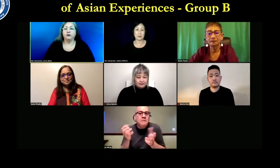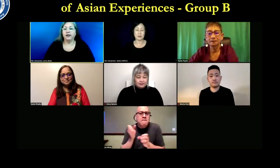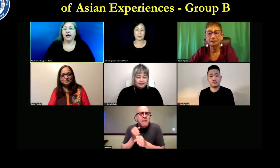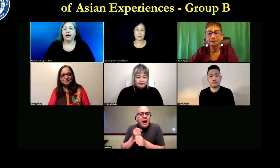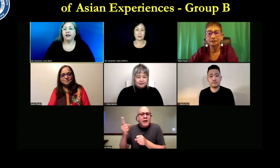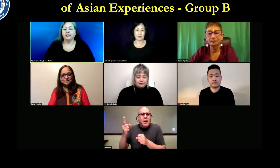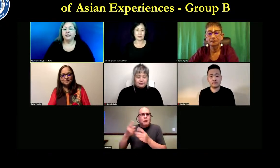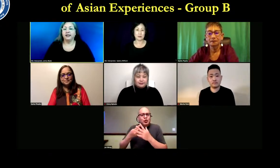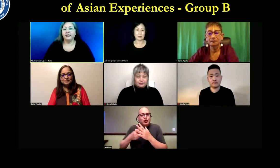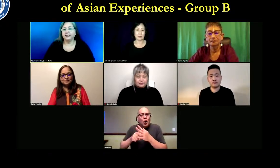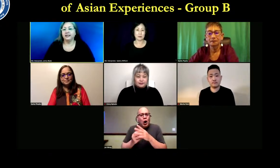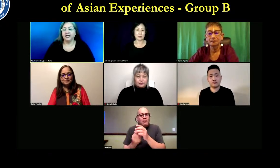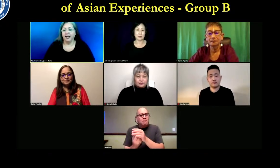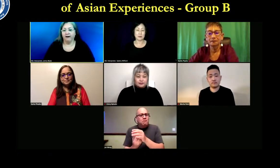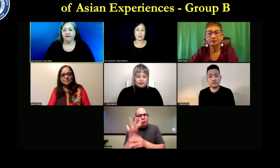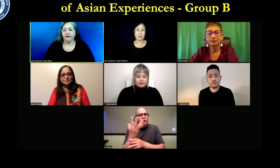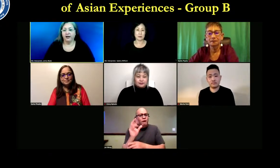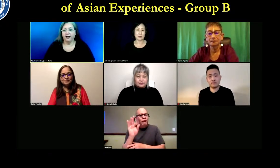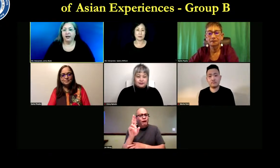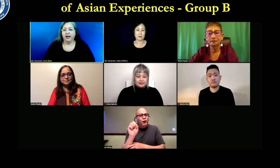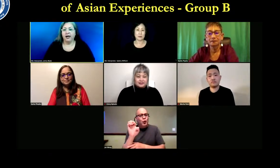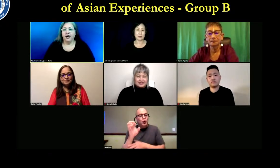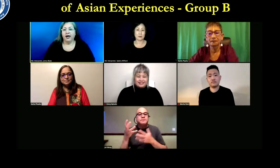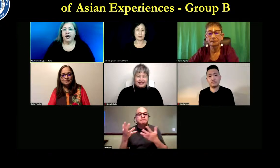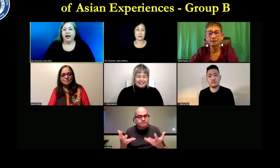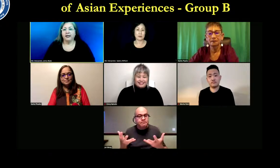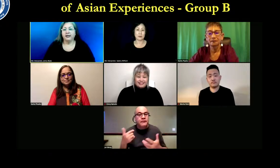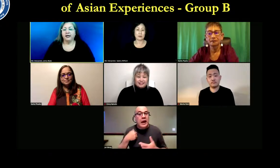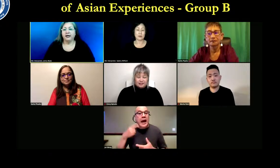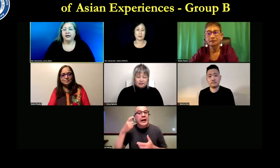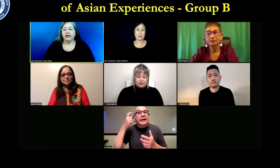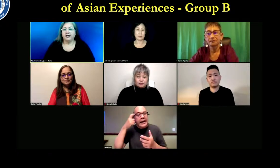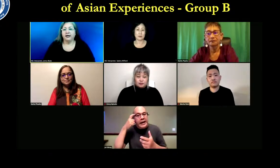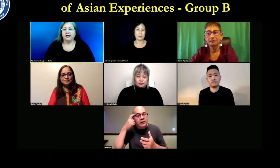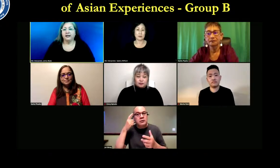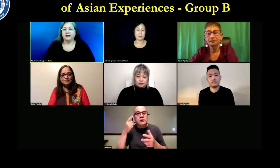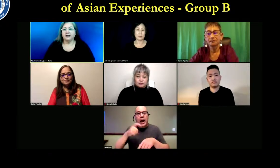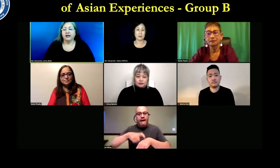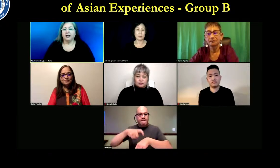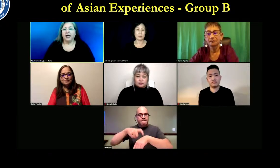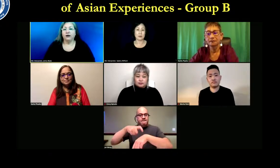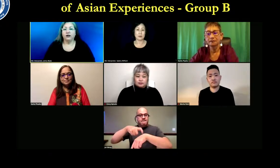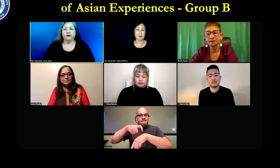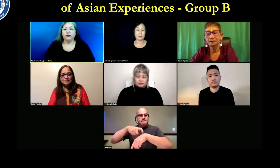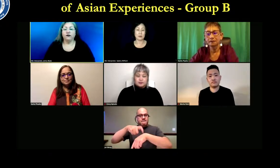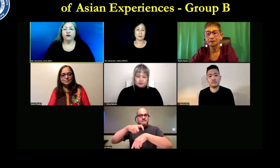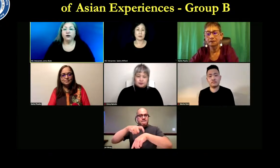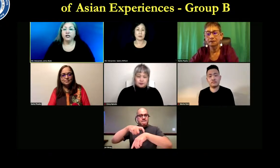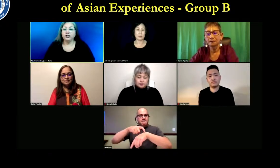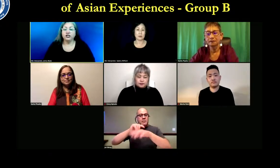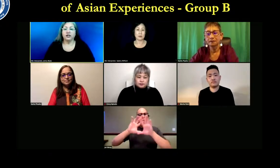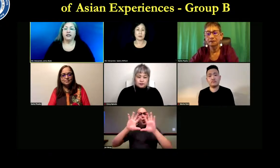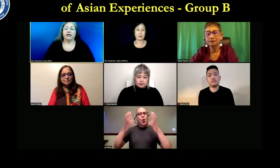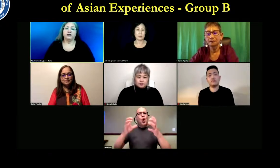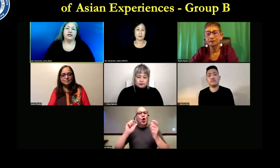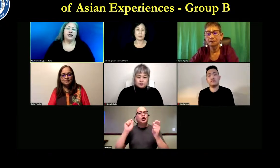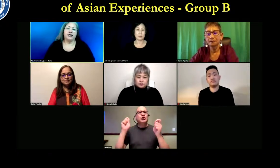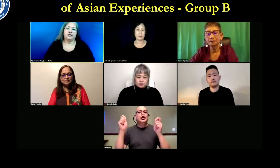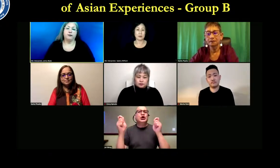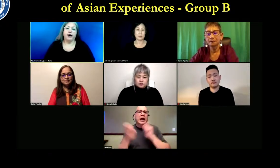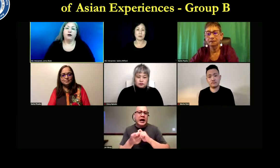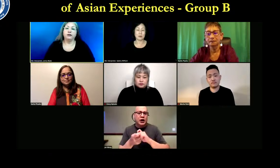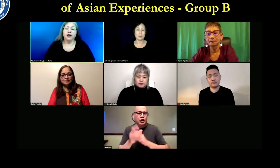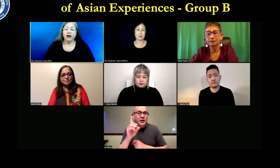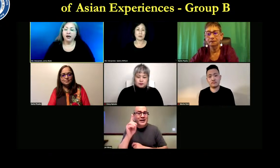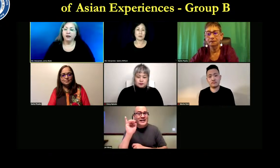and speak out and say, this is enough. I think it's allowed them to flourish. They're saying